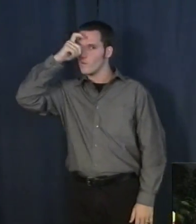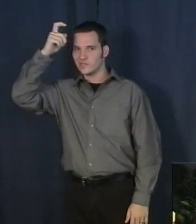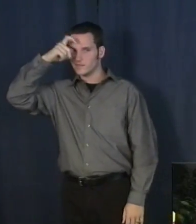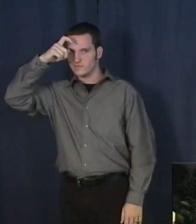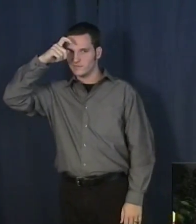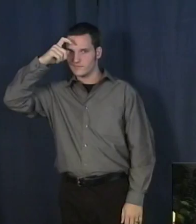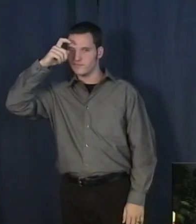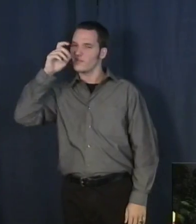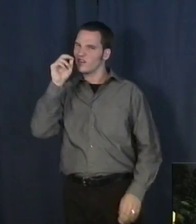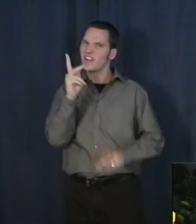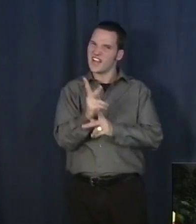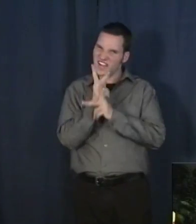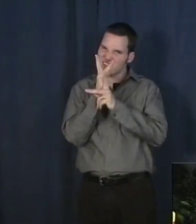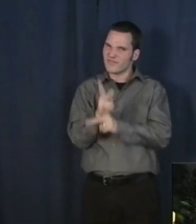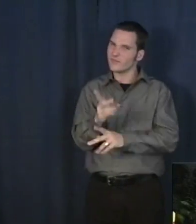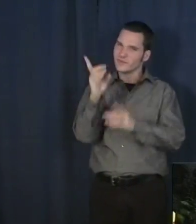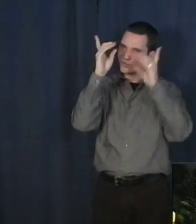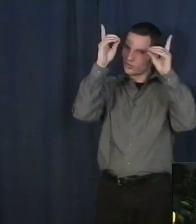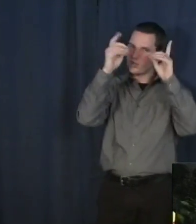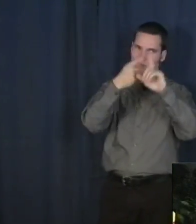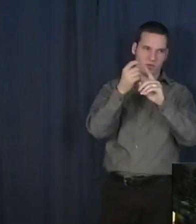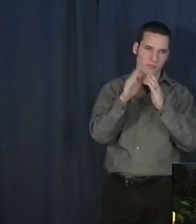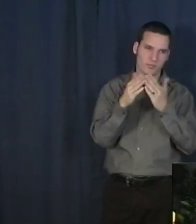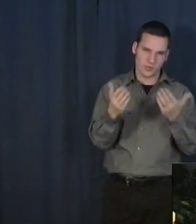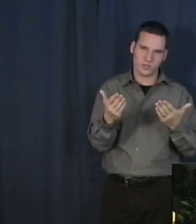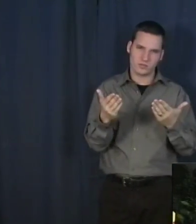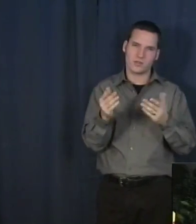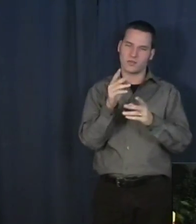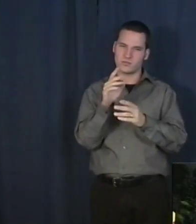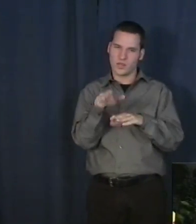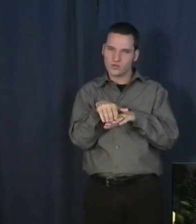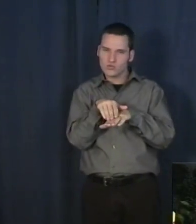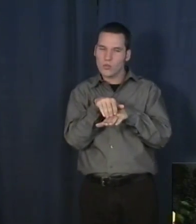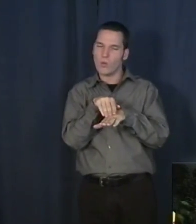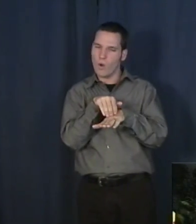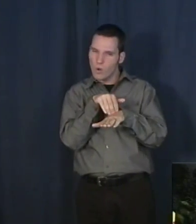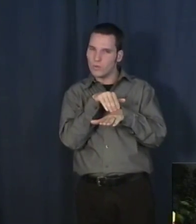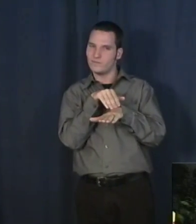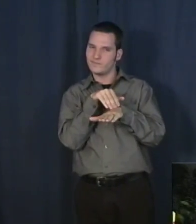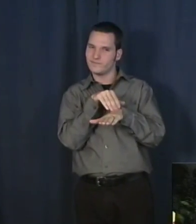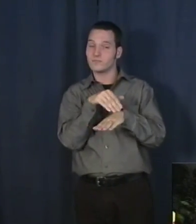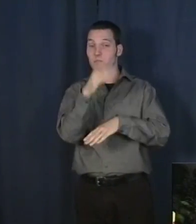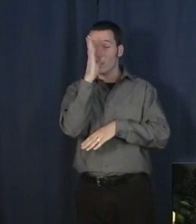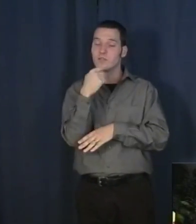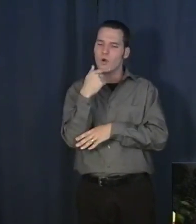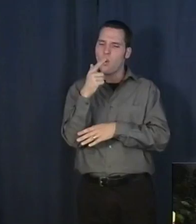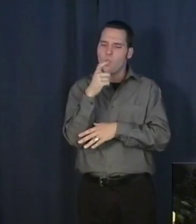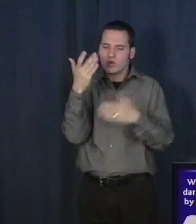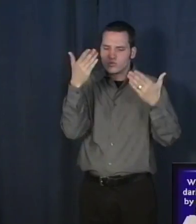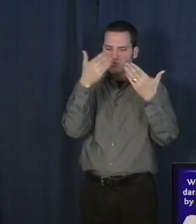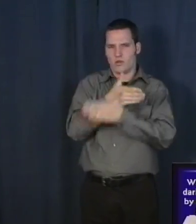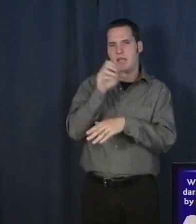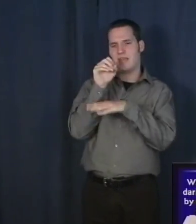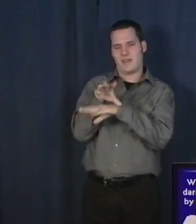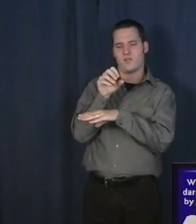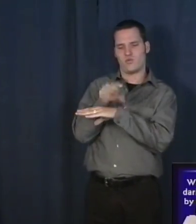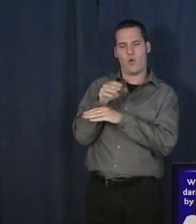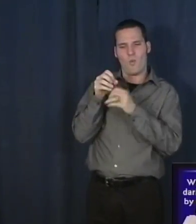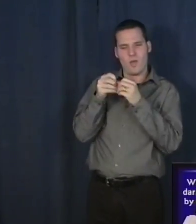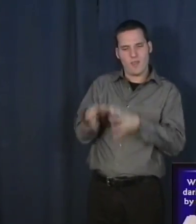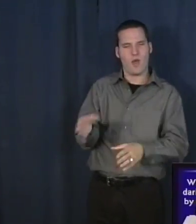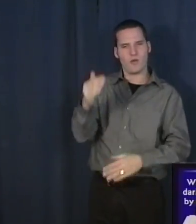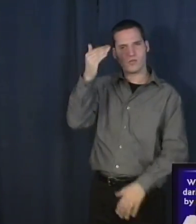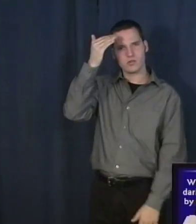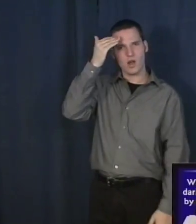of God above the sun. Okay? Just be real careful about getting your doctrine from those two books. Just take it very slow. God said, who's darkening counsel by